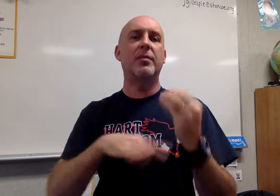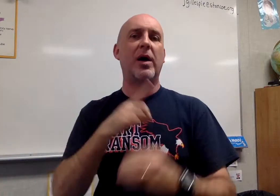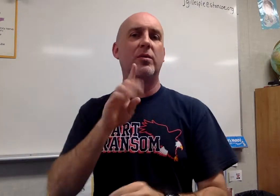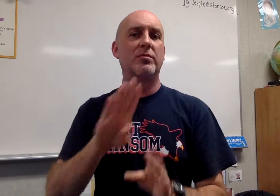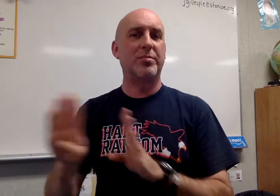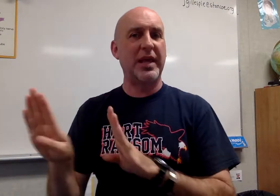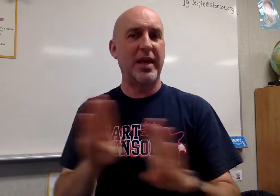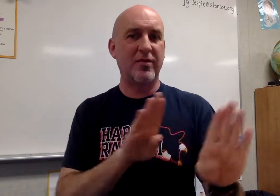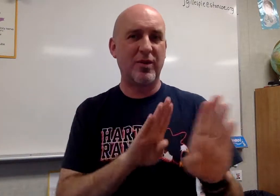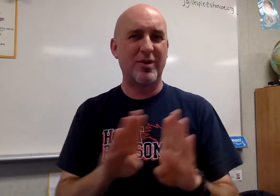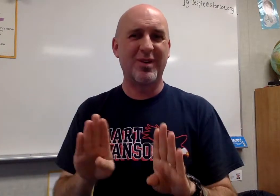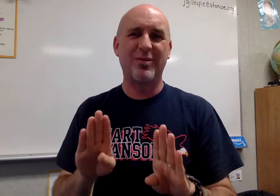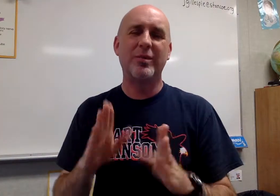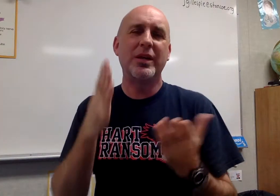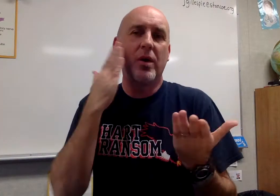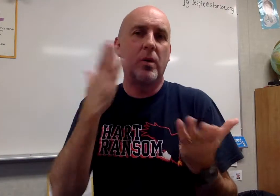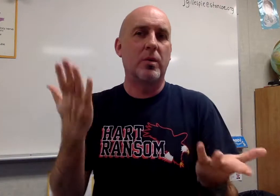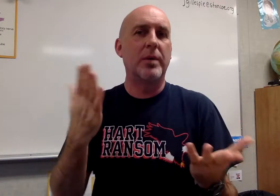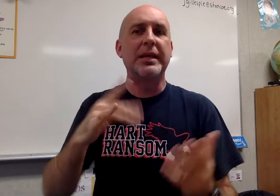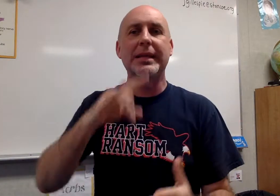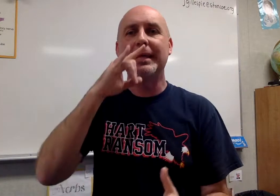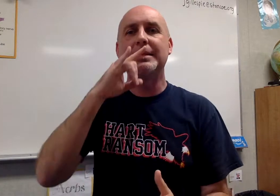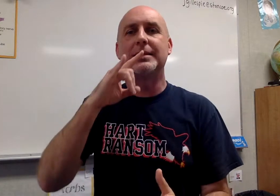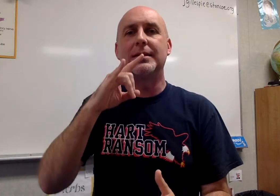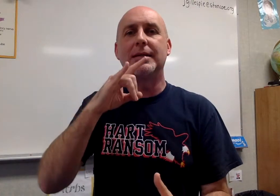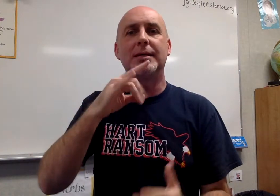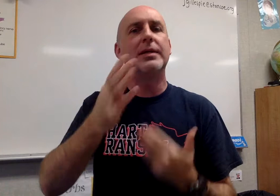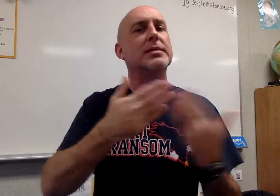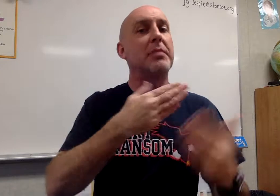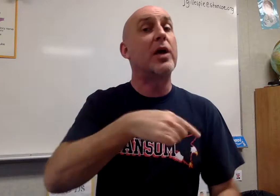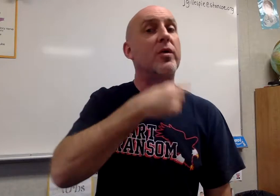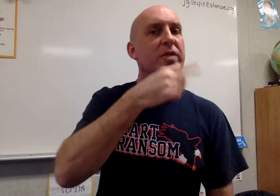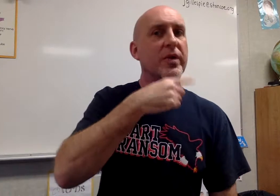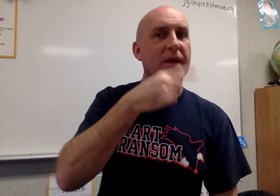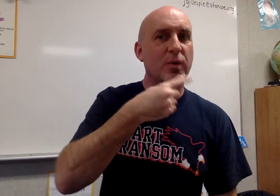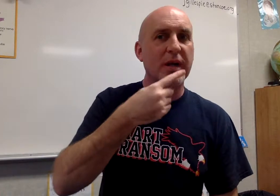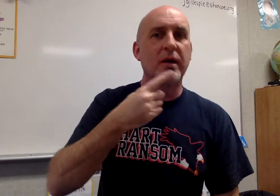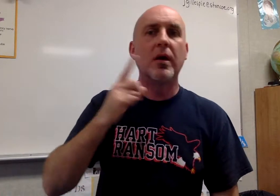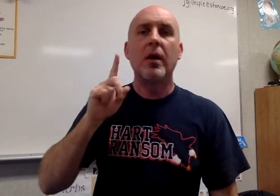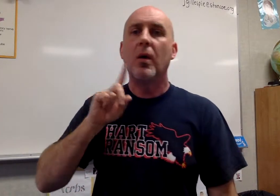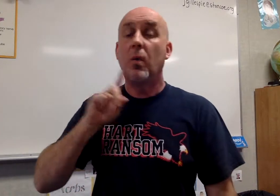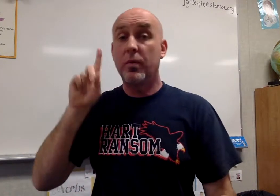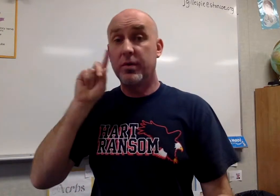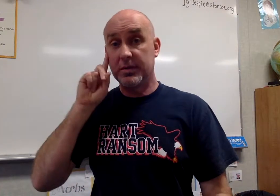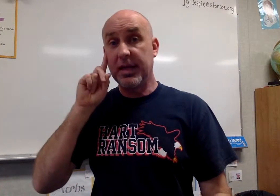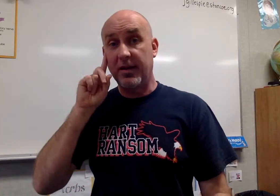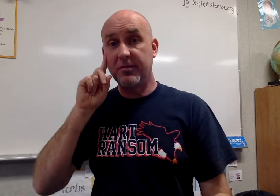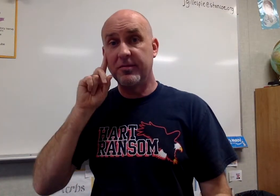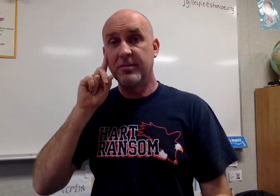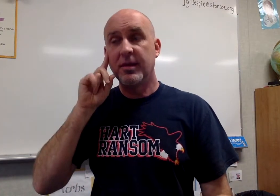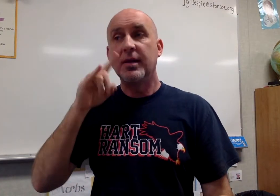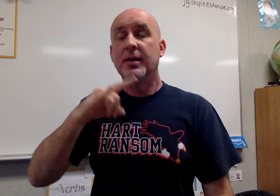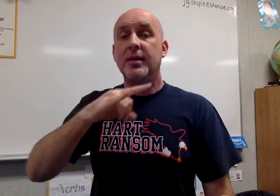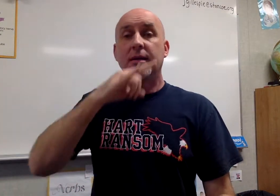about behavior, we know, kids, it doesn't matter if they're hearing or they're deaf.